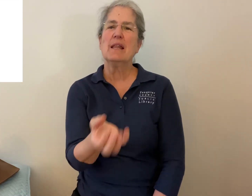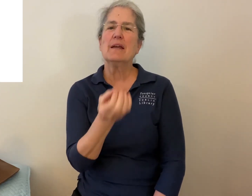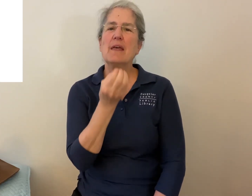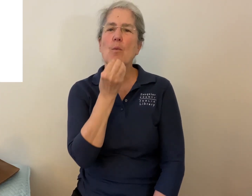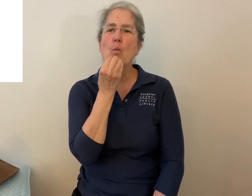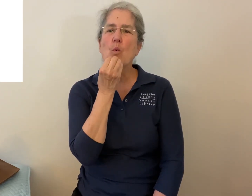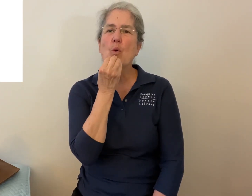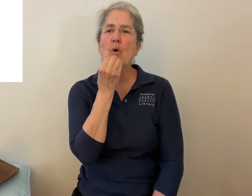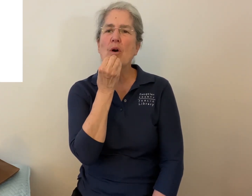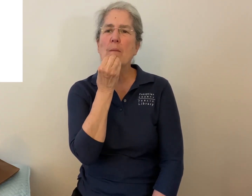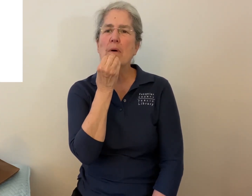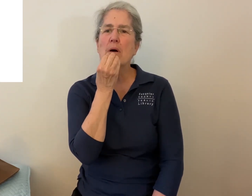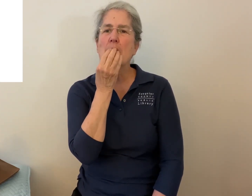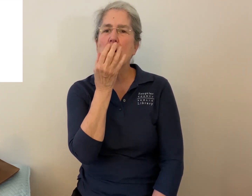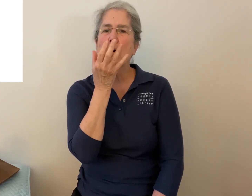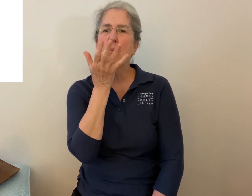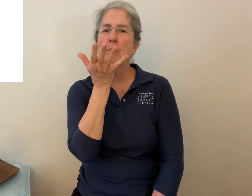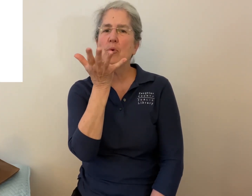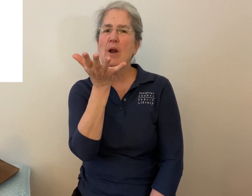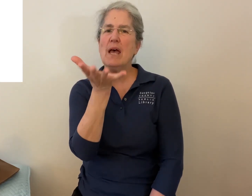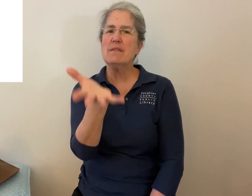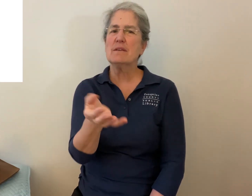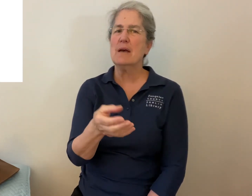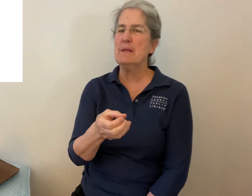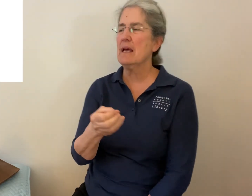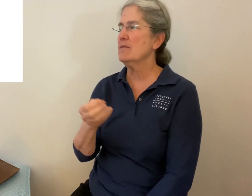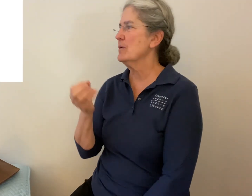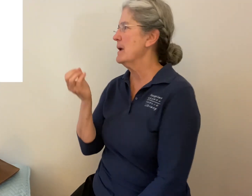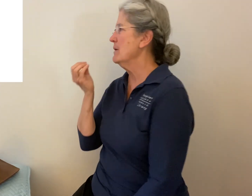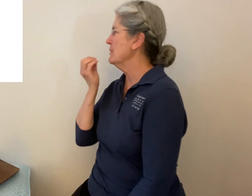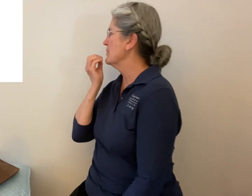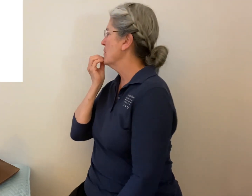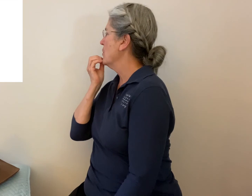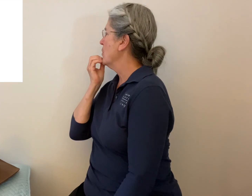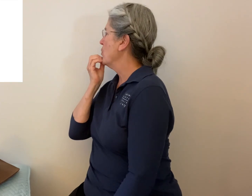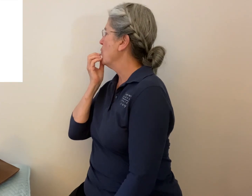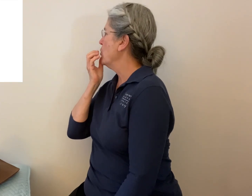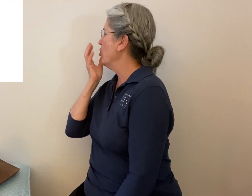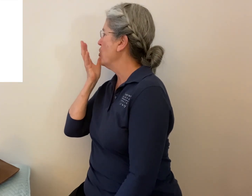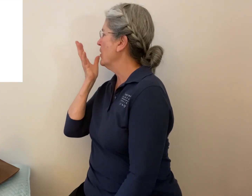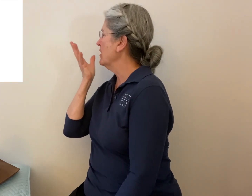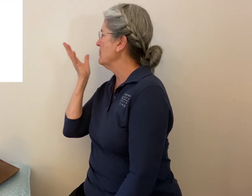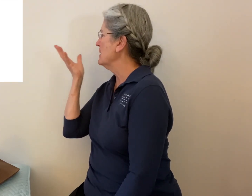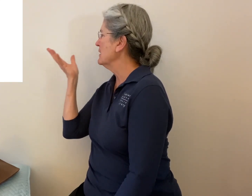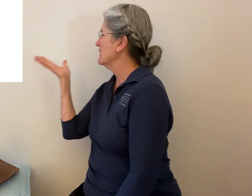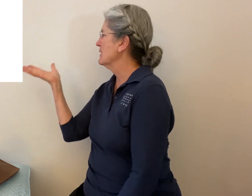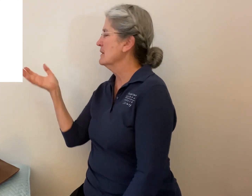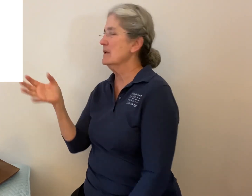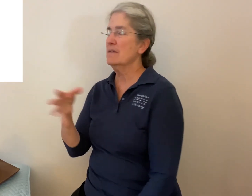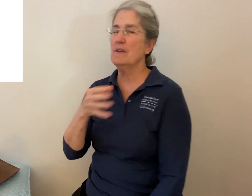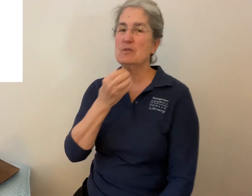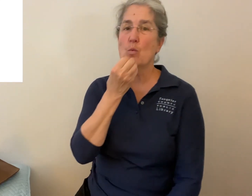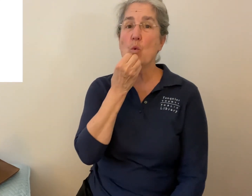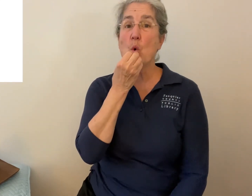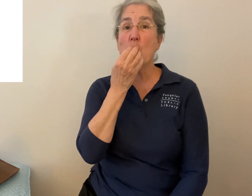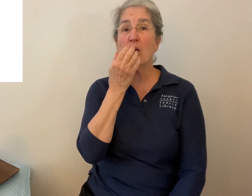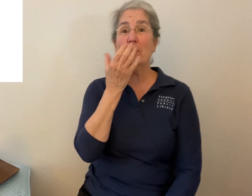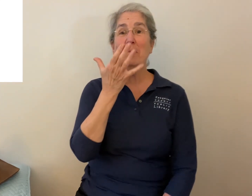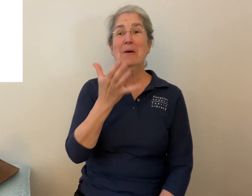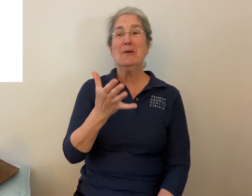that warm breath coming out of your mouth. Warm. If it's warm, you